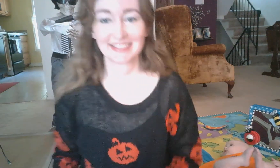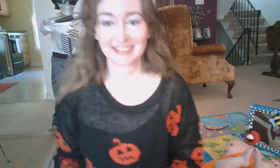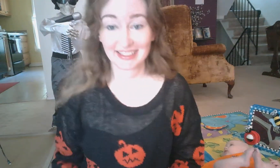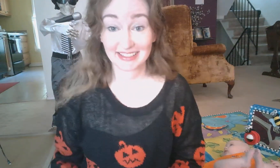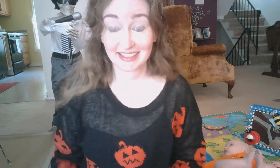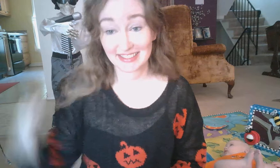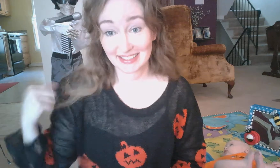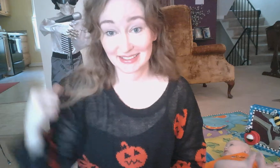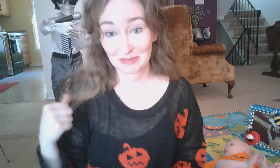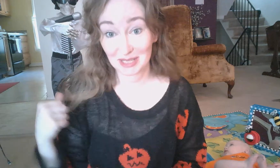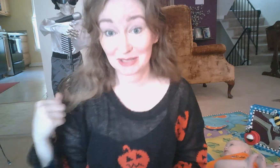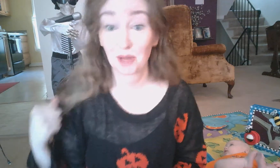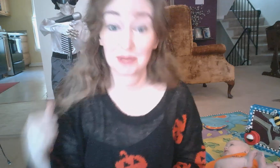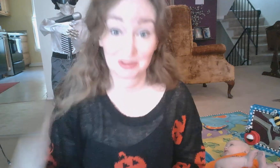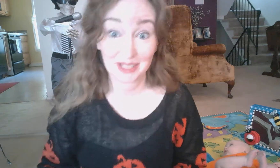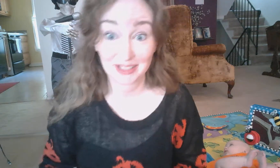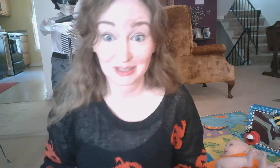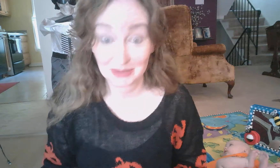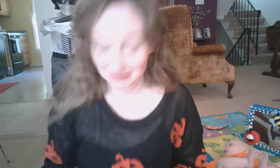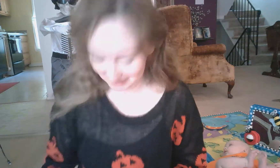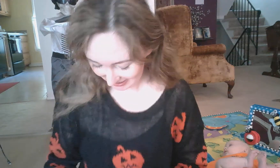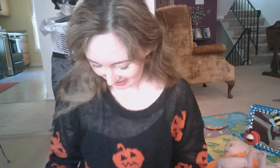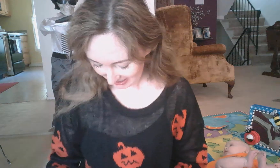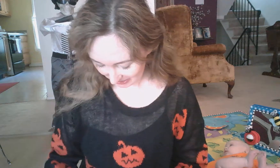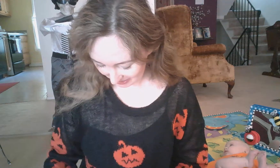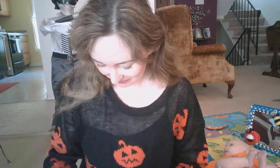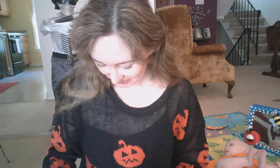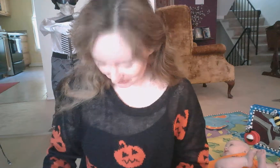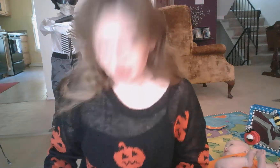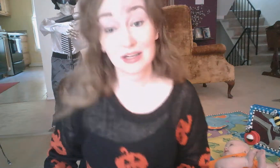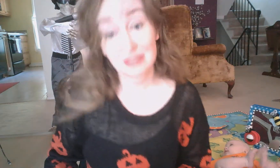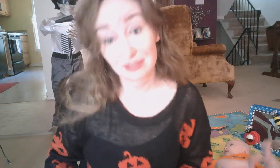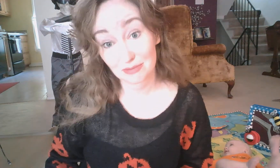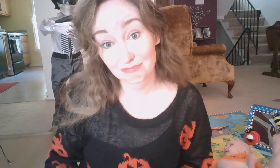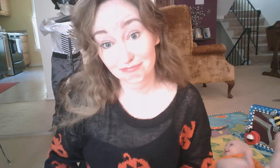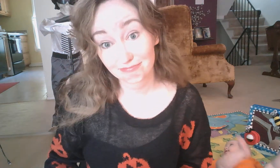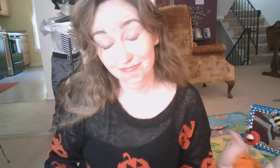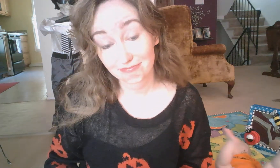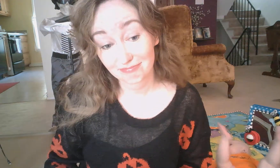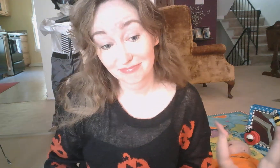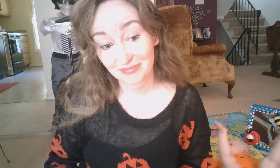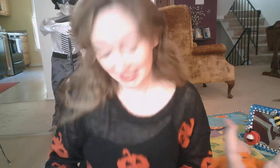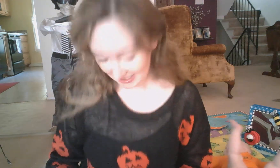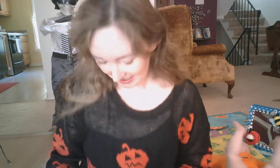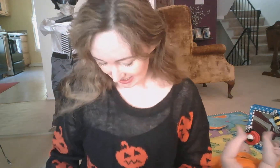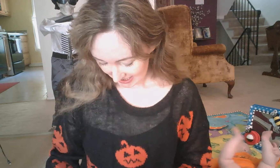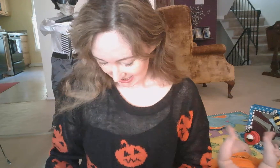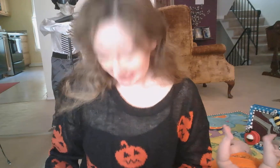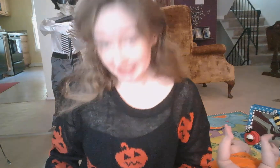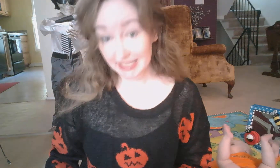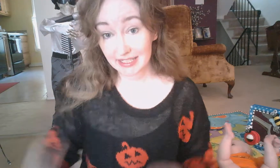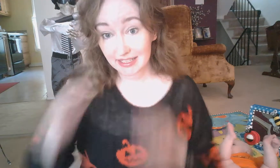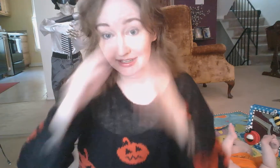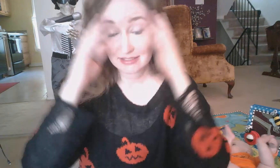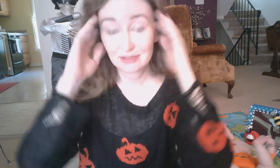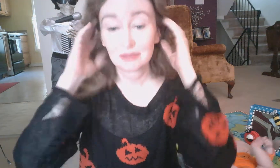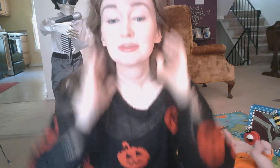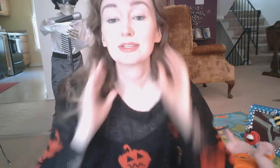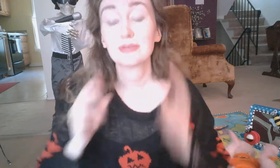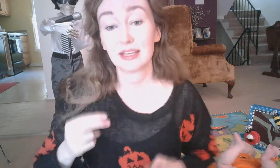She's looking at the skeleton man. He'll come into play later, believe me. Okay, so costume. To say costume, you